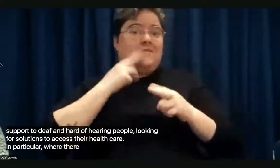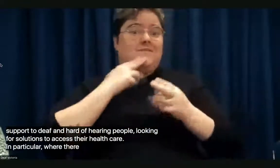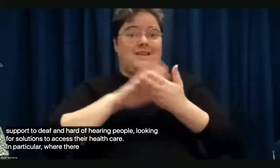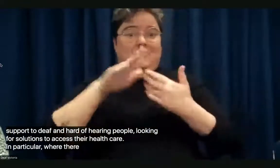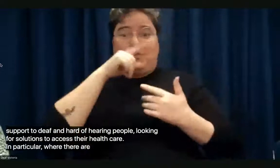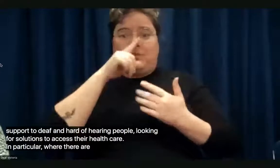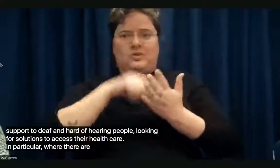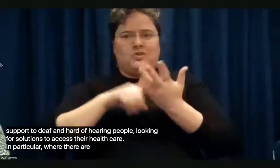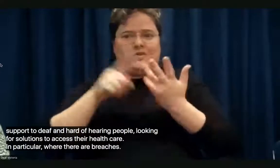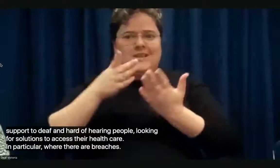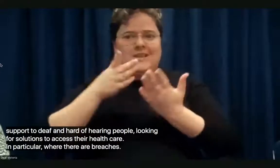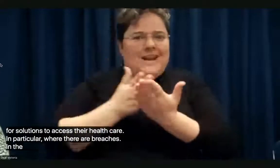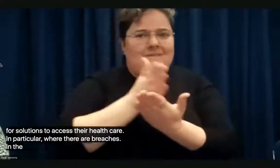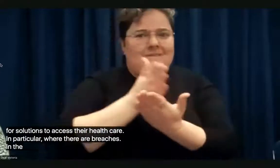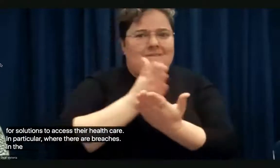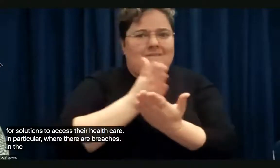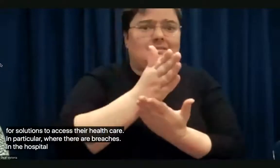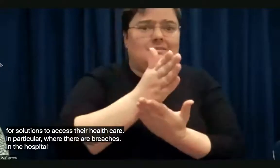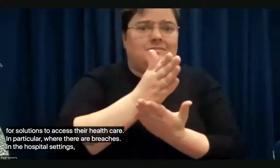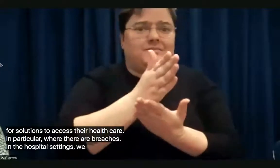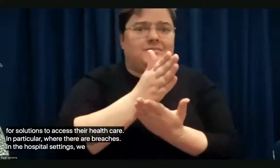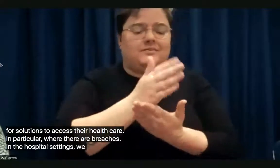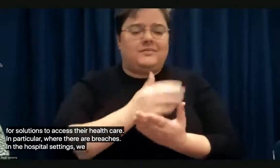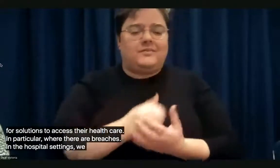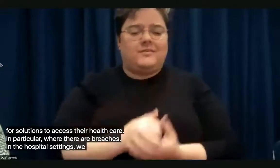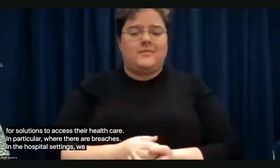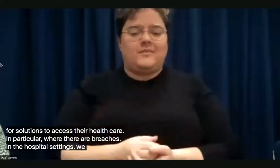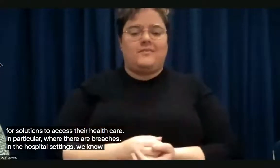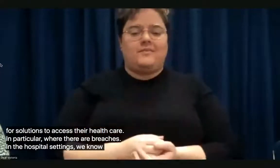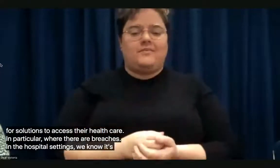it's a complicated system for deaf and hard of hearing people to navigate,